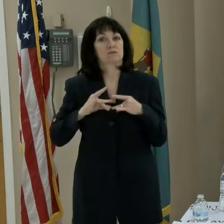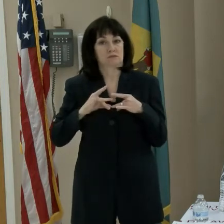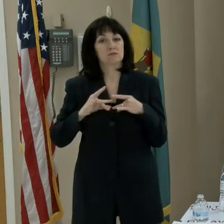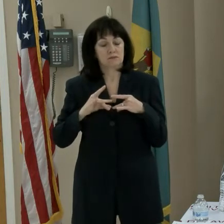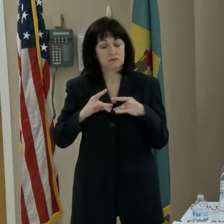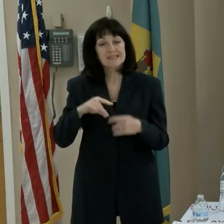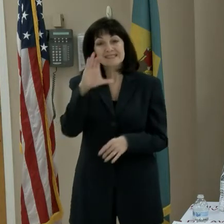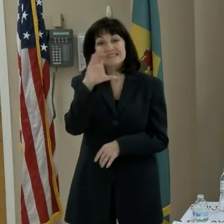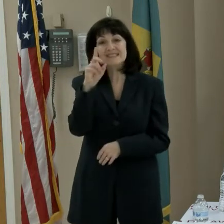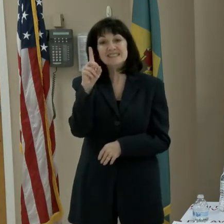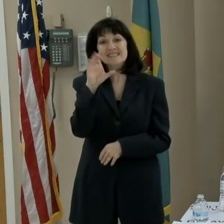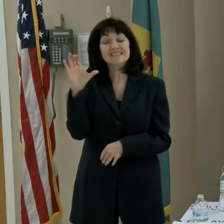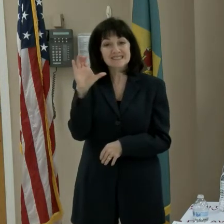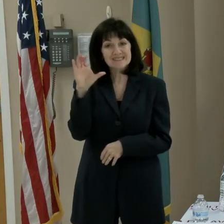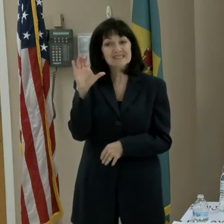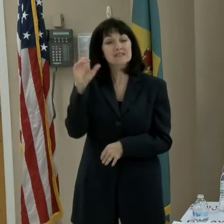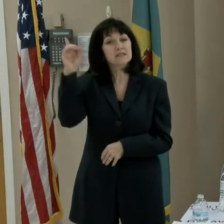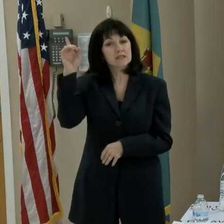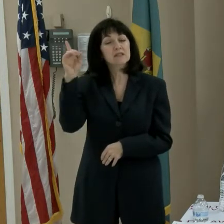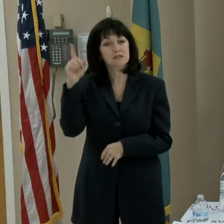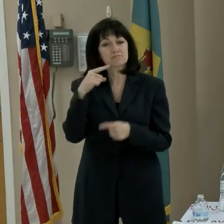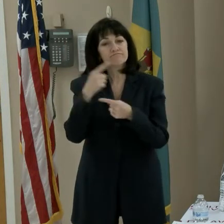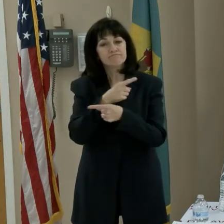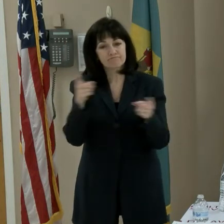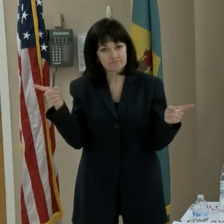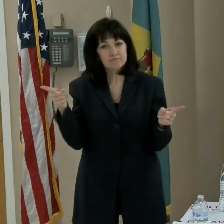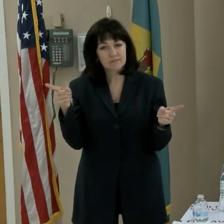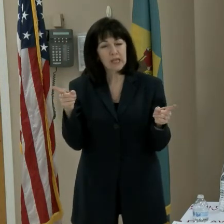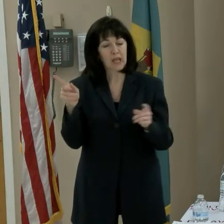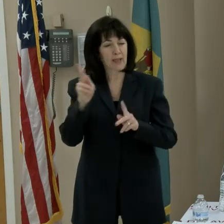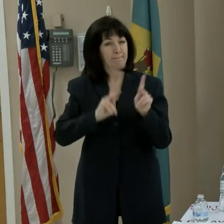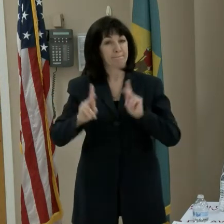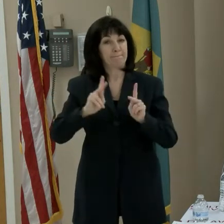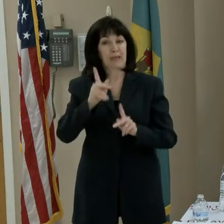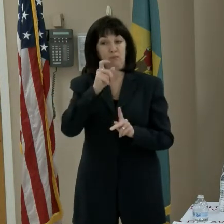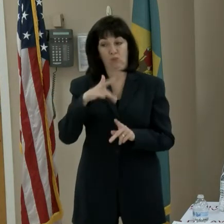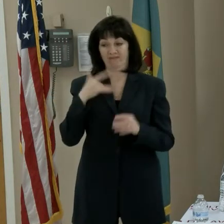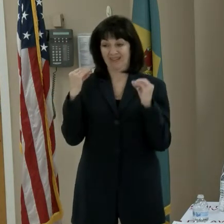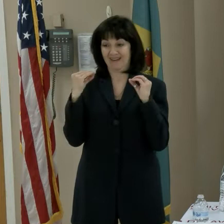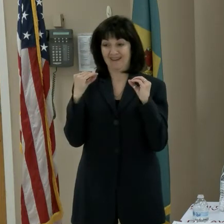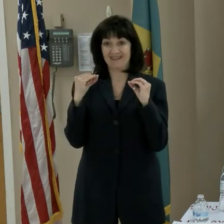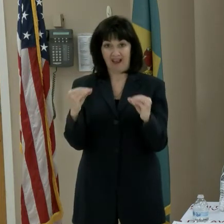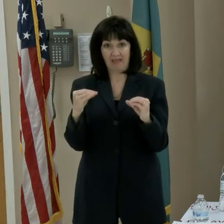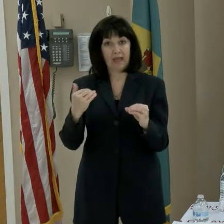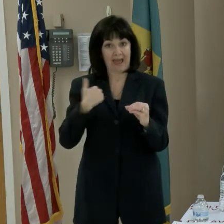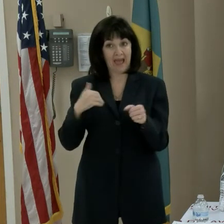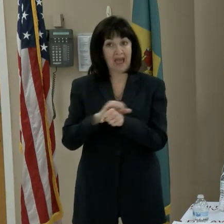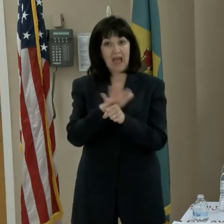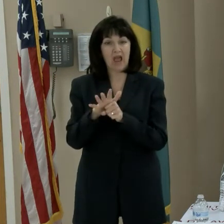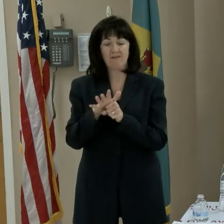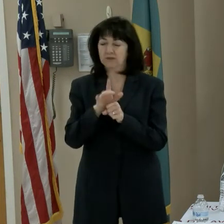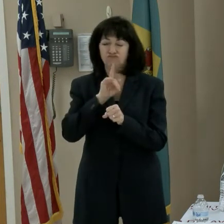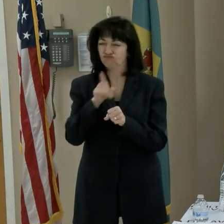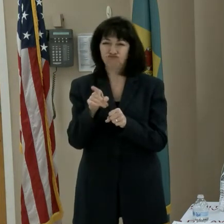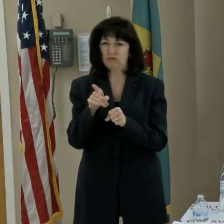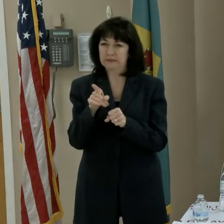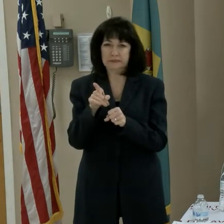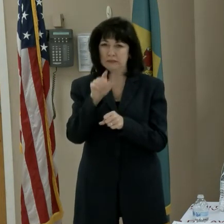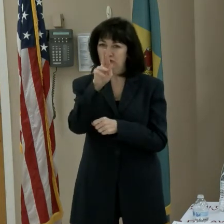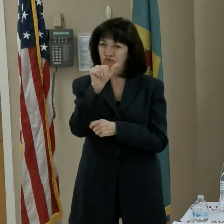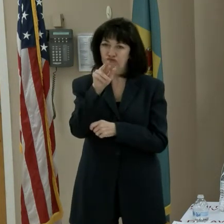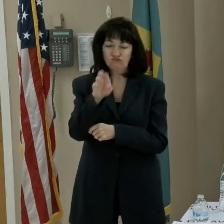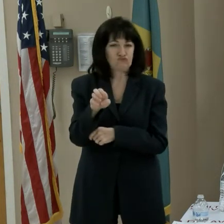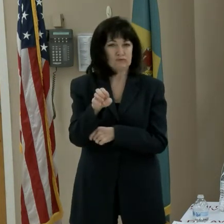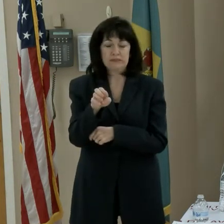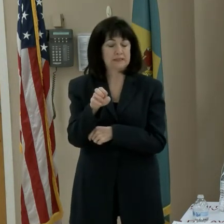out guidance that they think it's very unusual for asymptomatic people, that is people with absolutely no symptoms, to transmit this virus,